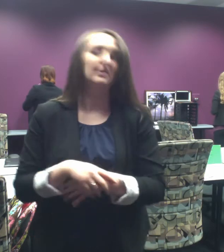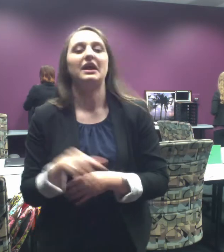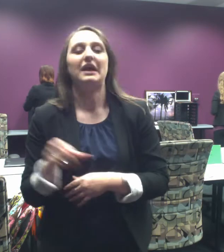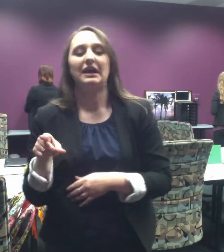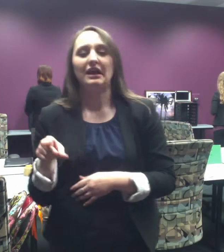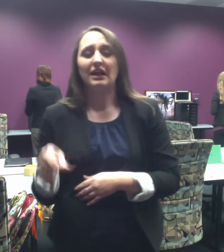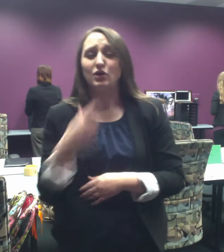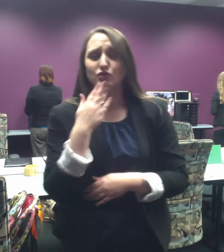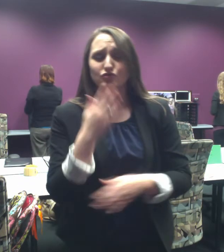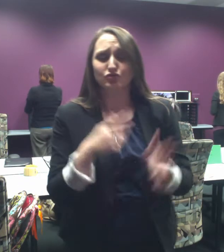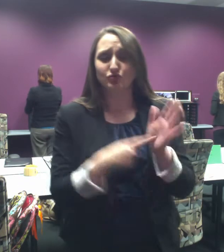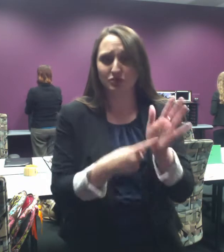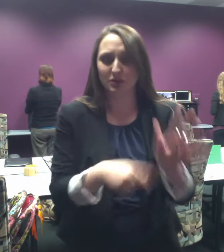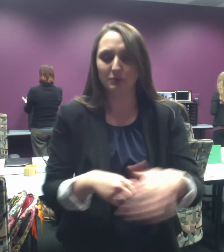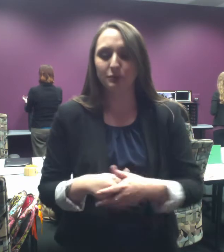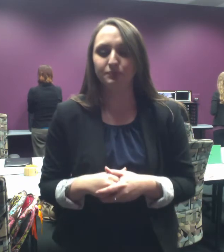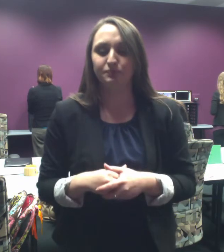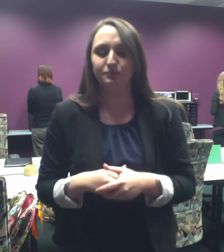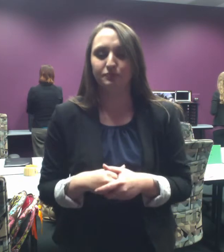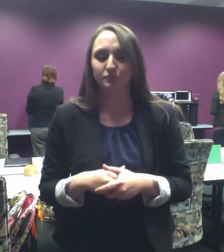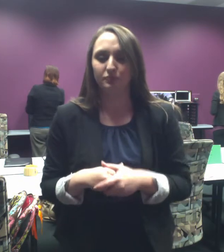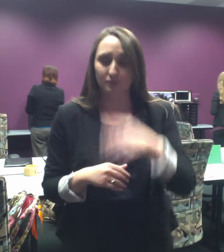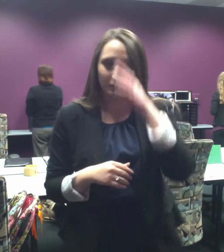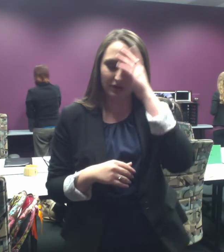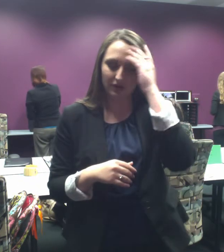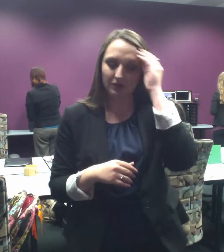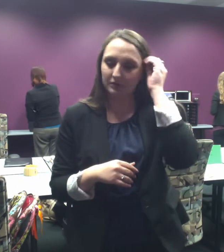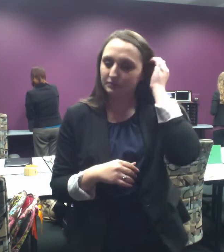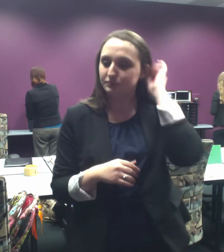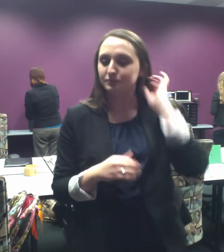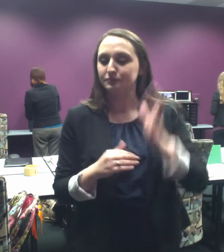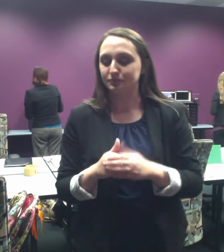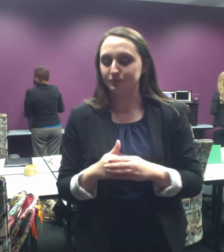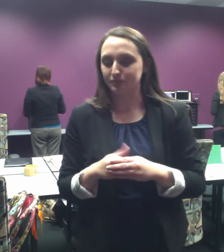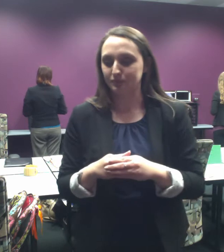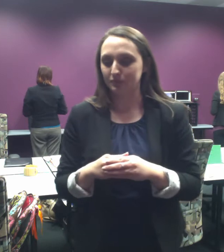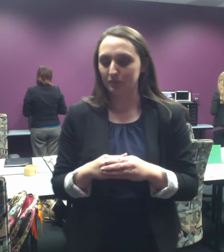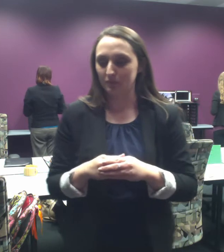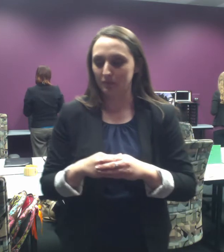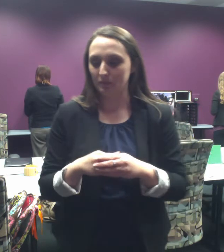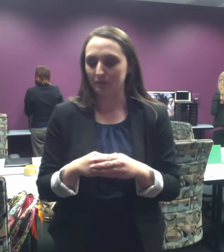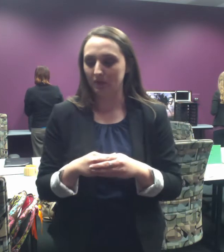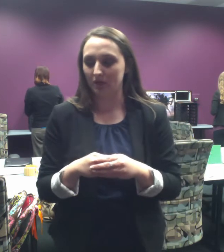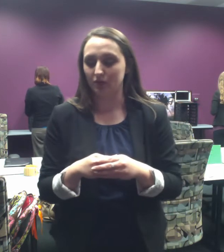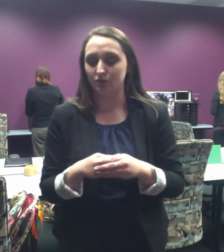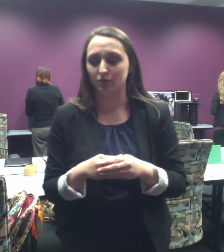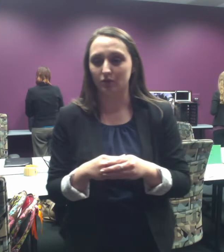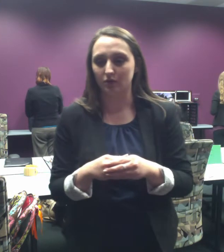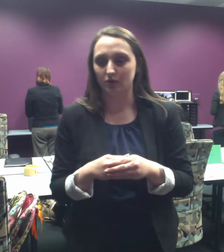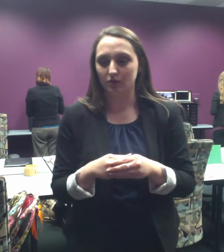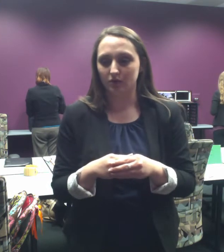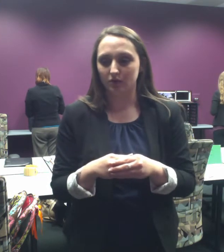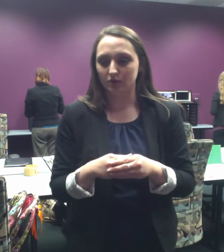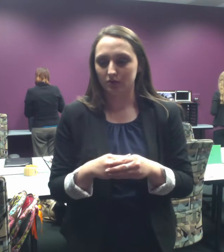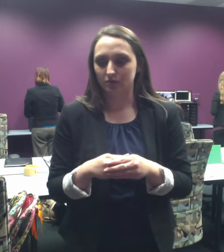when they finally came up with the reason why condensation takes place. Now, where we know that condensation is water collecting on the outside of the cup.